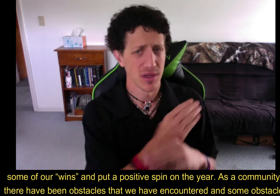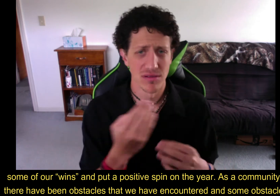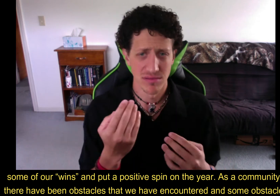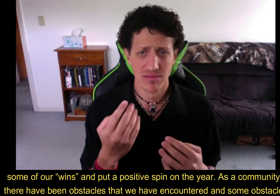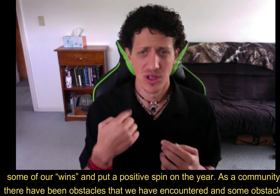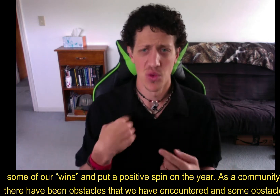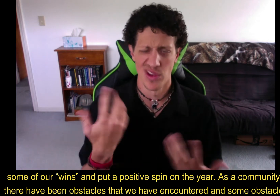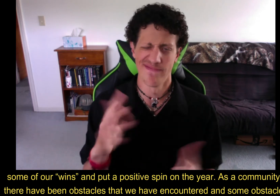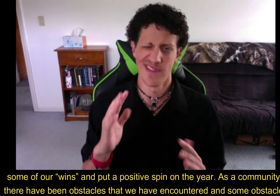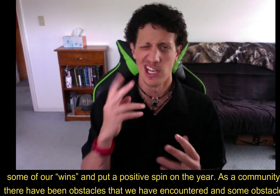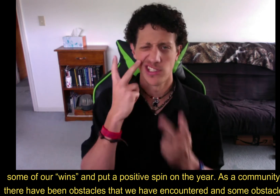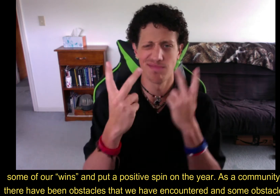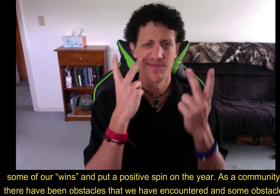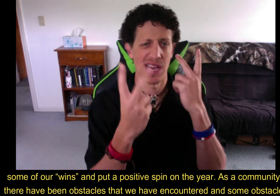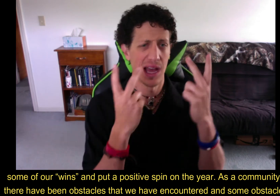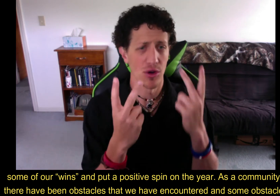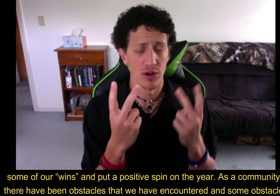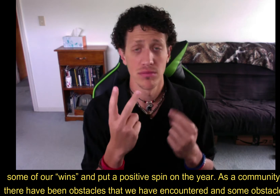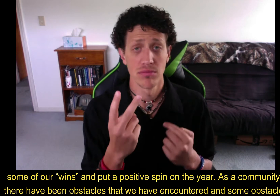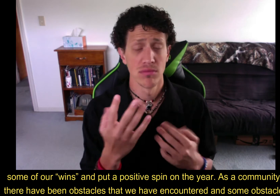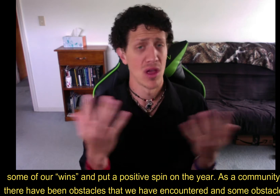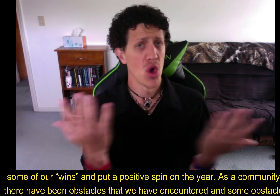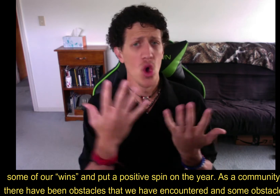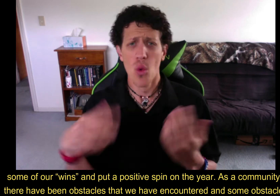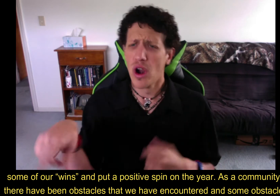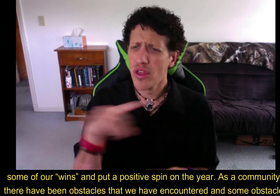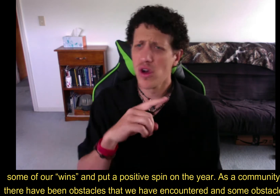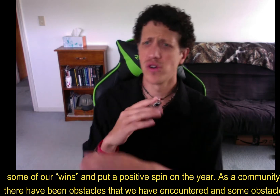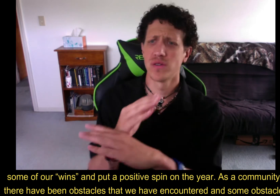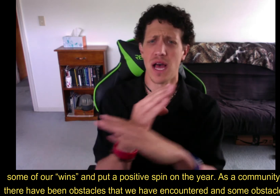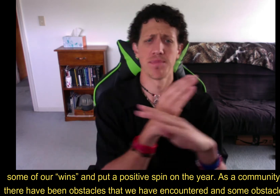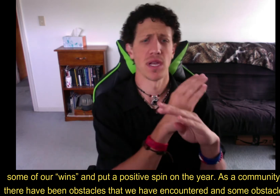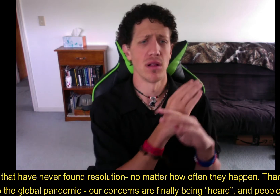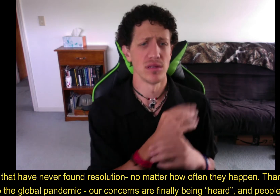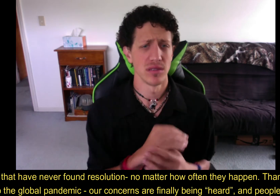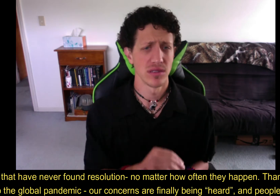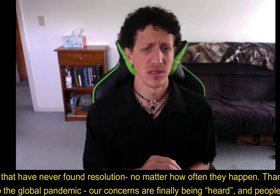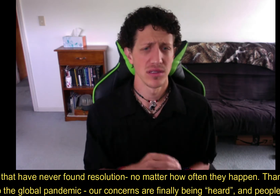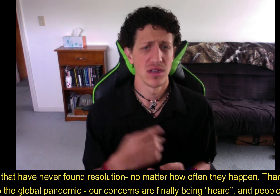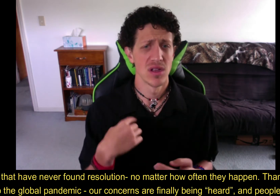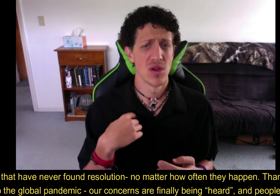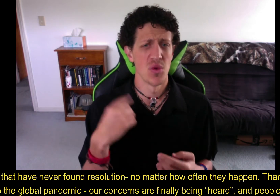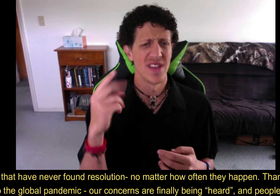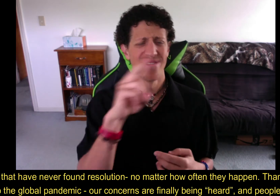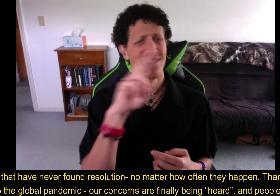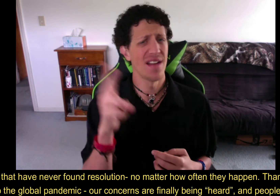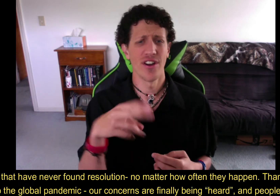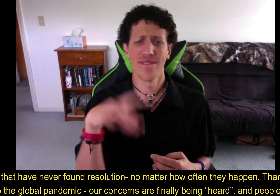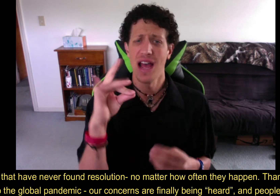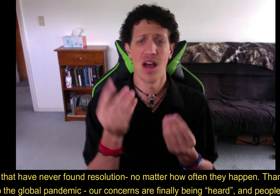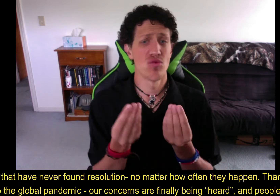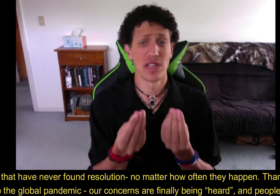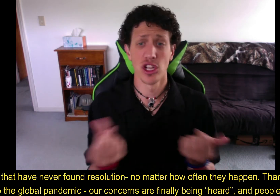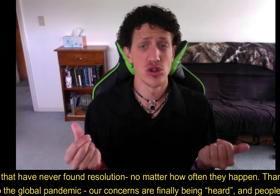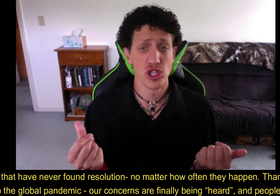we've encountered. What are those obstacles? We've never found resolution,